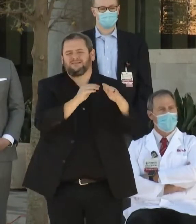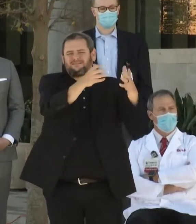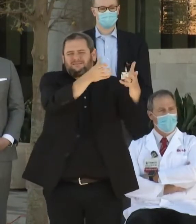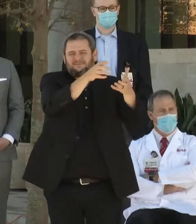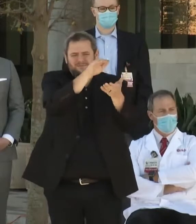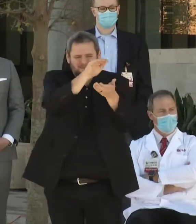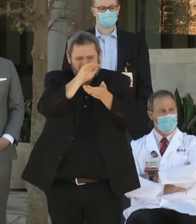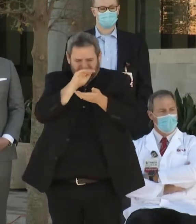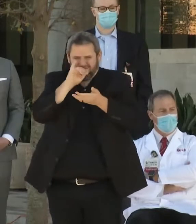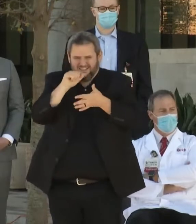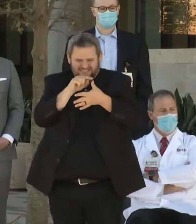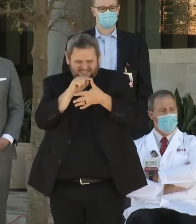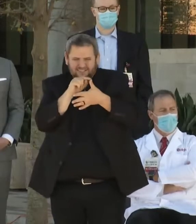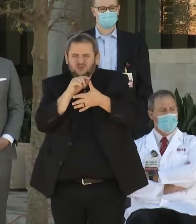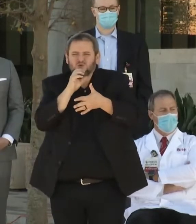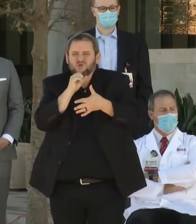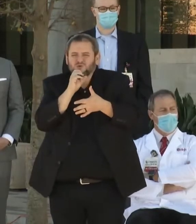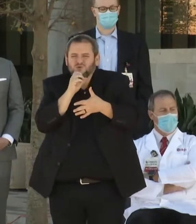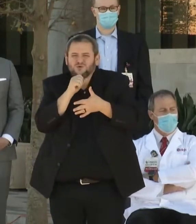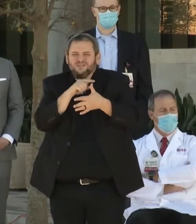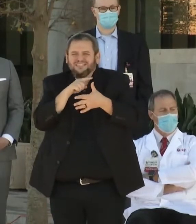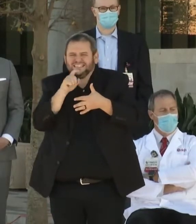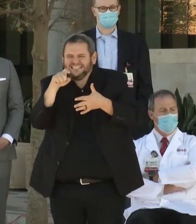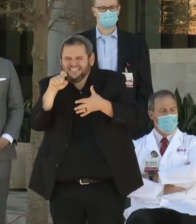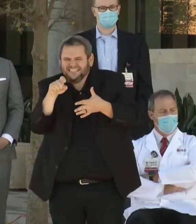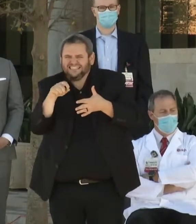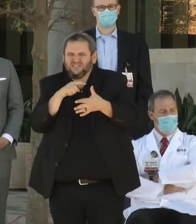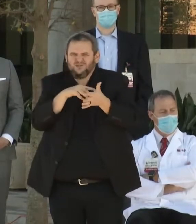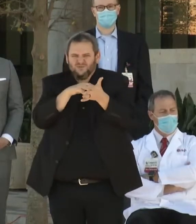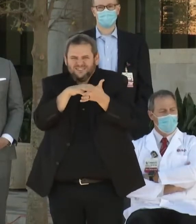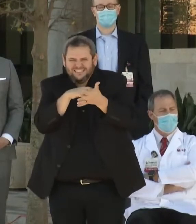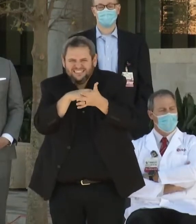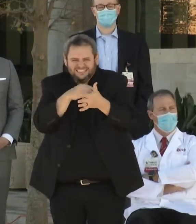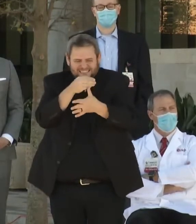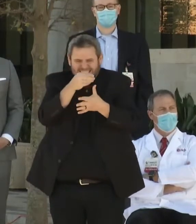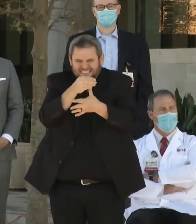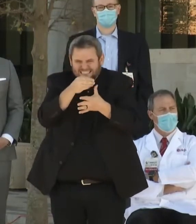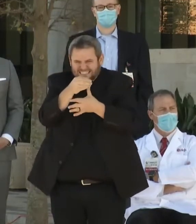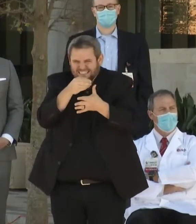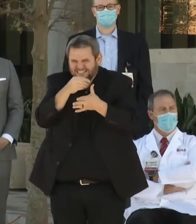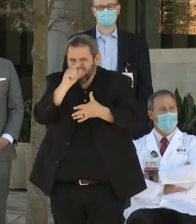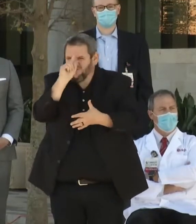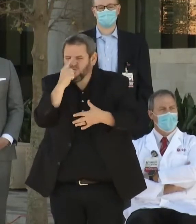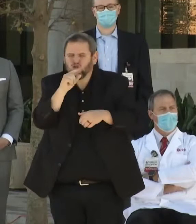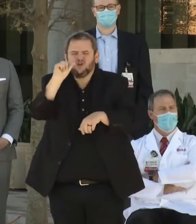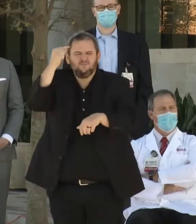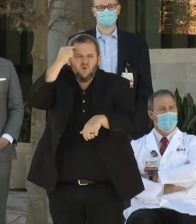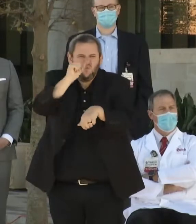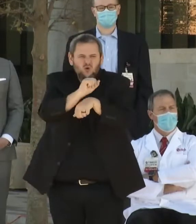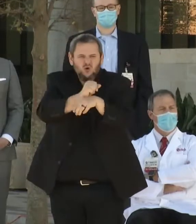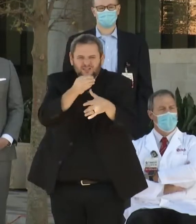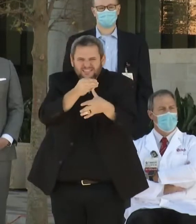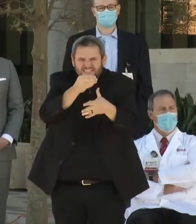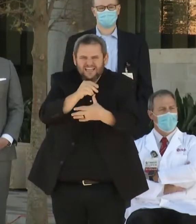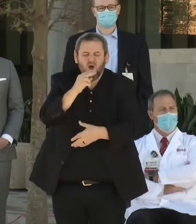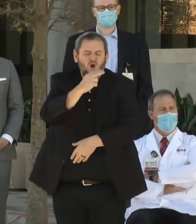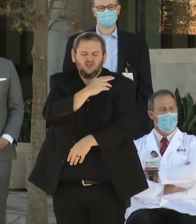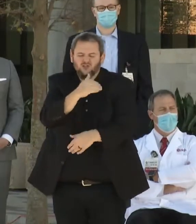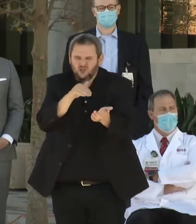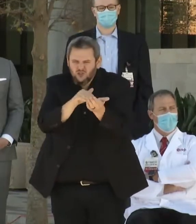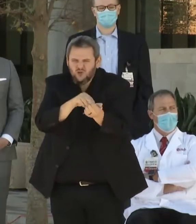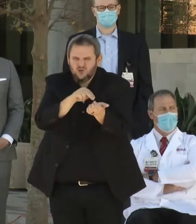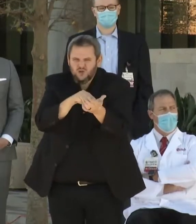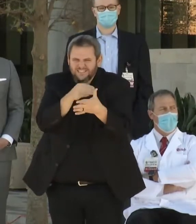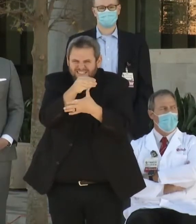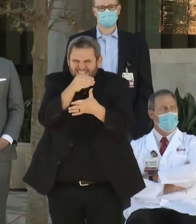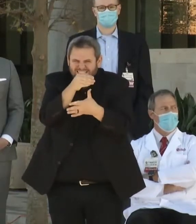health departments, as well as the CDC. I am pleased Integris Health, as well as the other health partners here, have